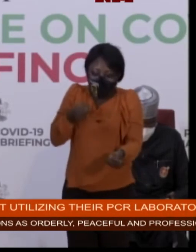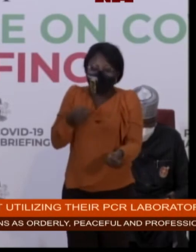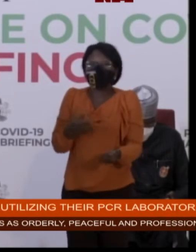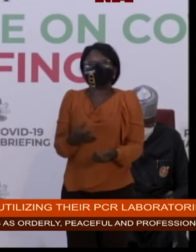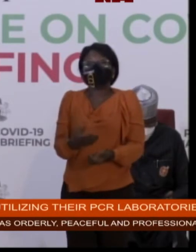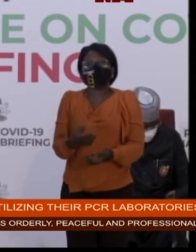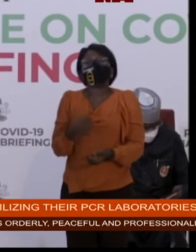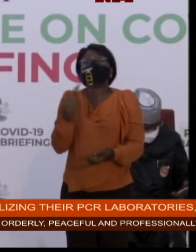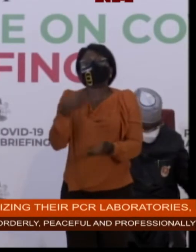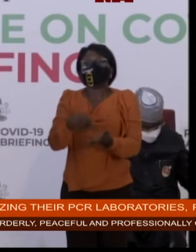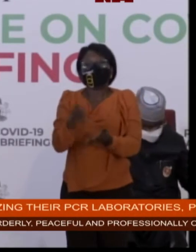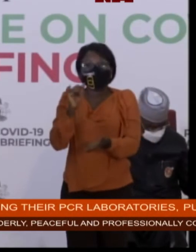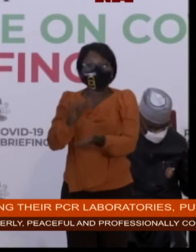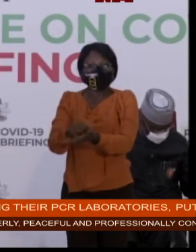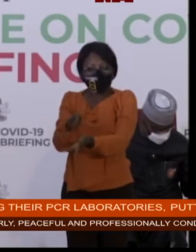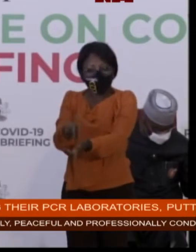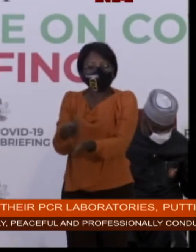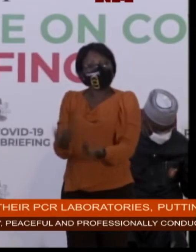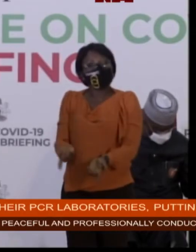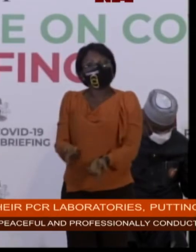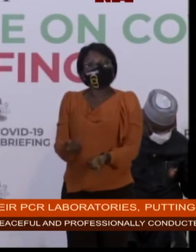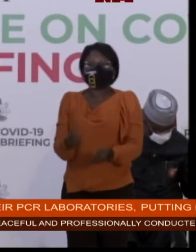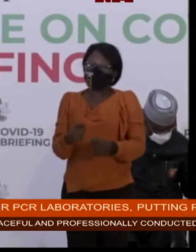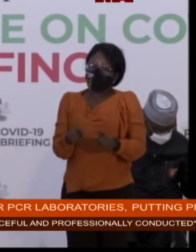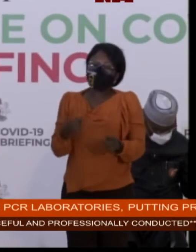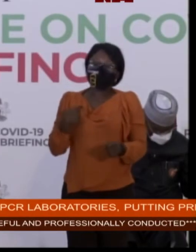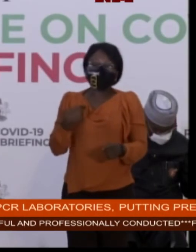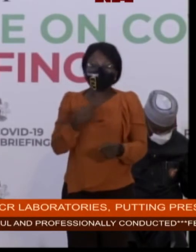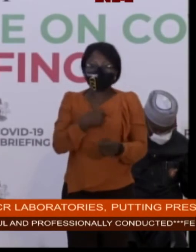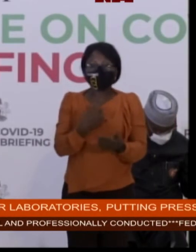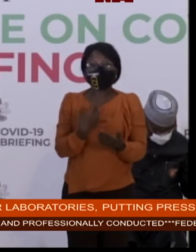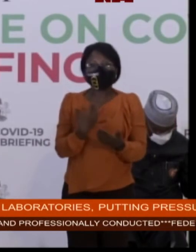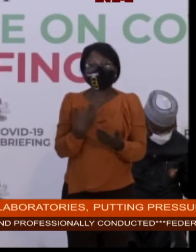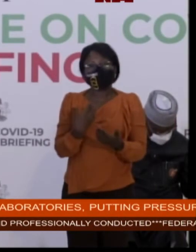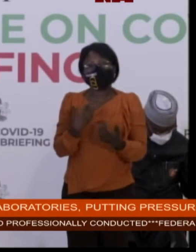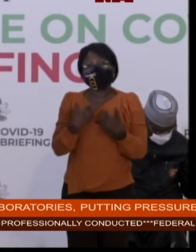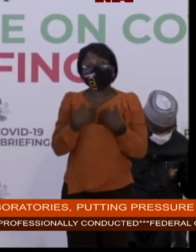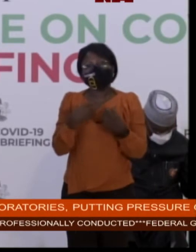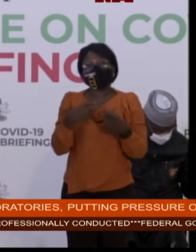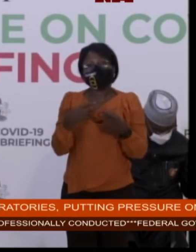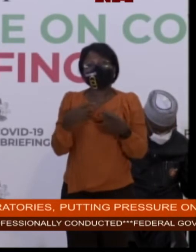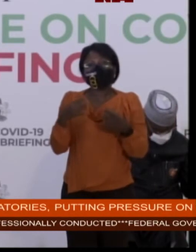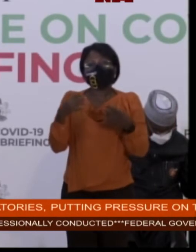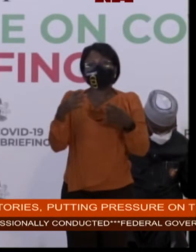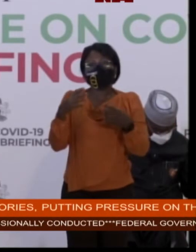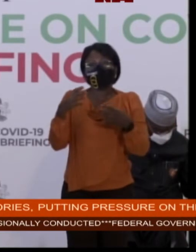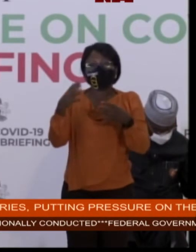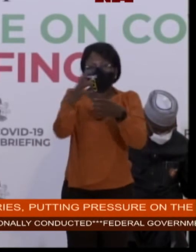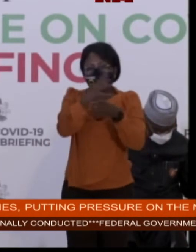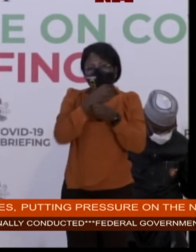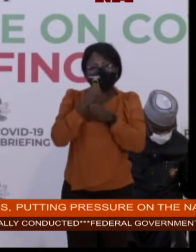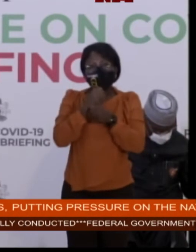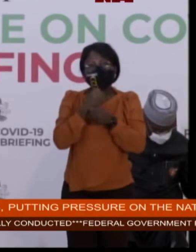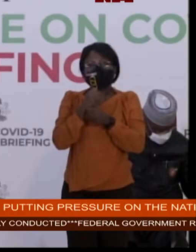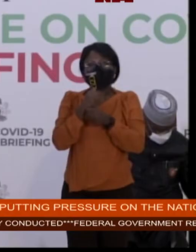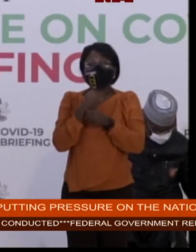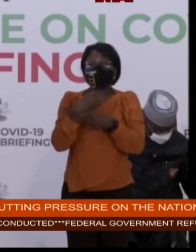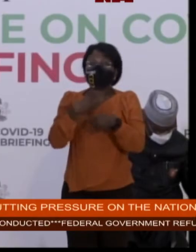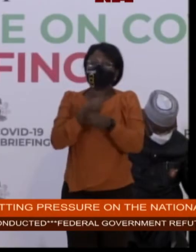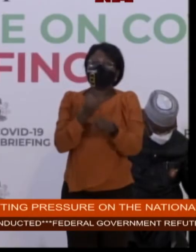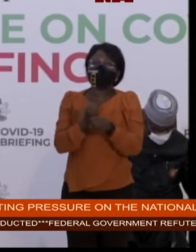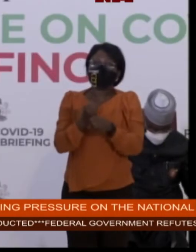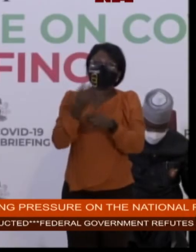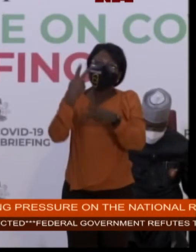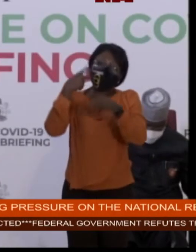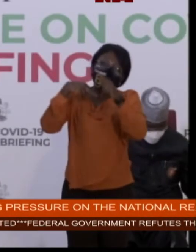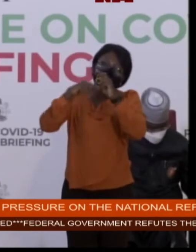we will pay for that. But we have to make our projections as to the number. And for us to achieve